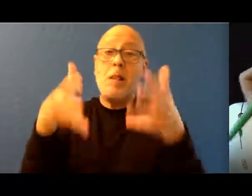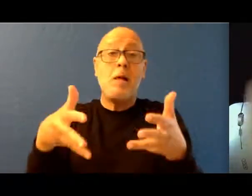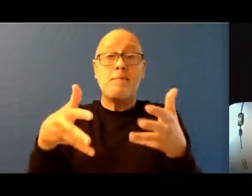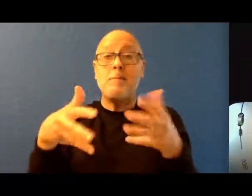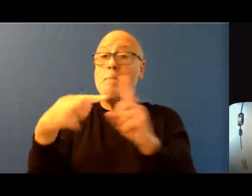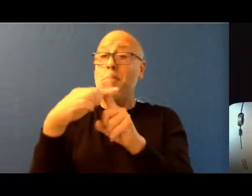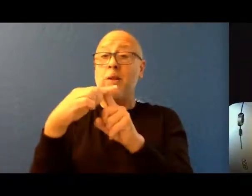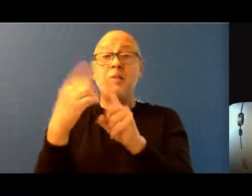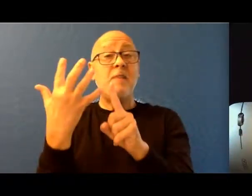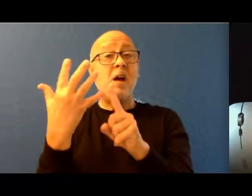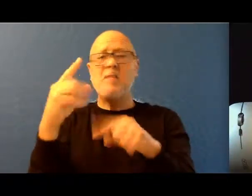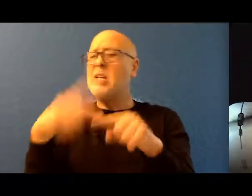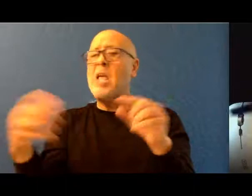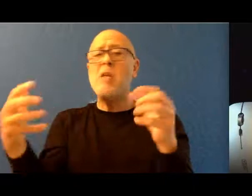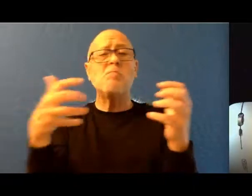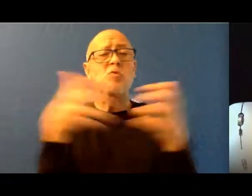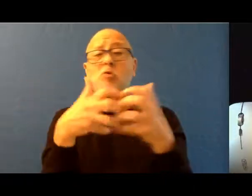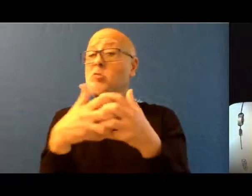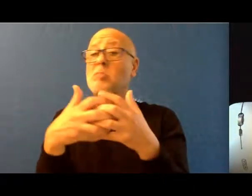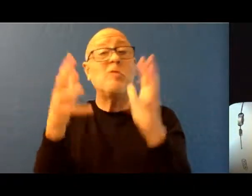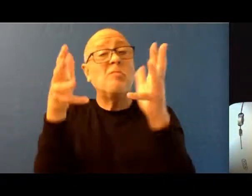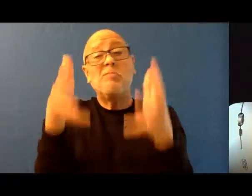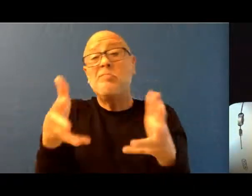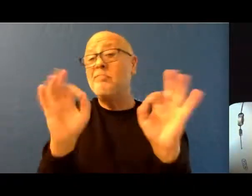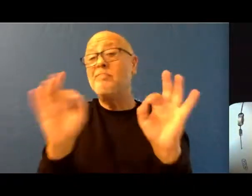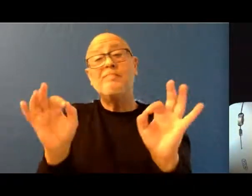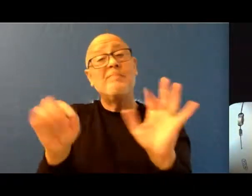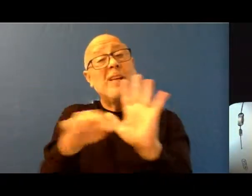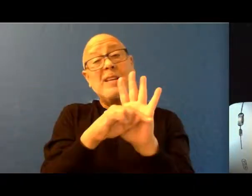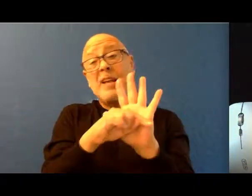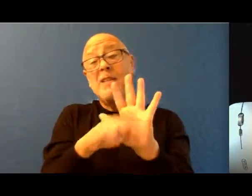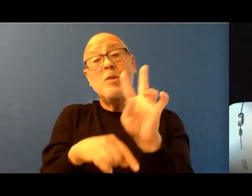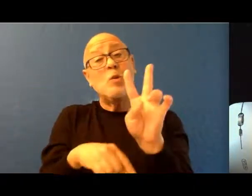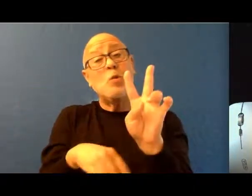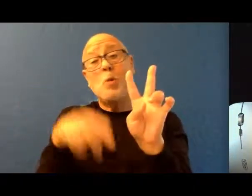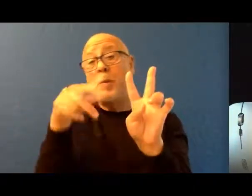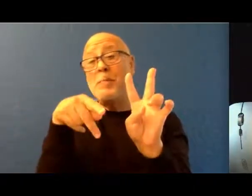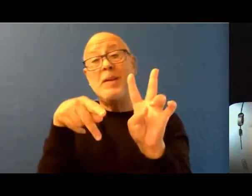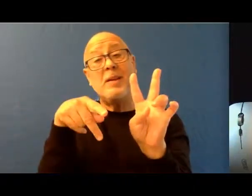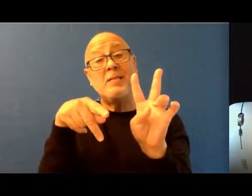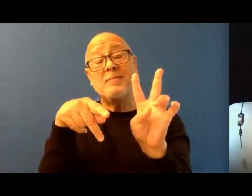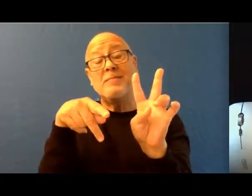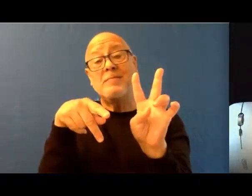with anything. So my answer is going to be negative 2p